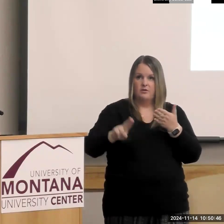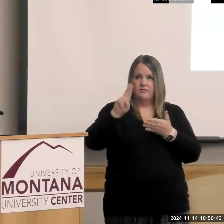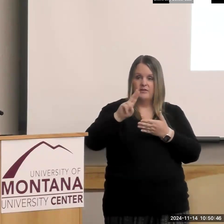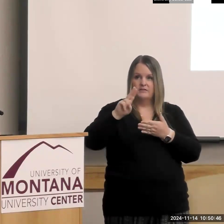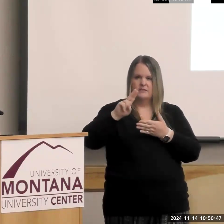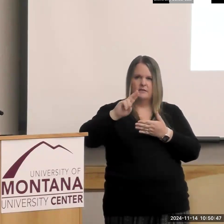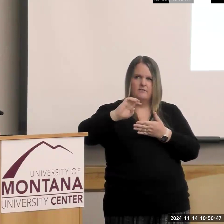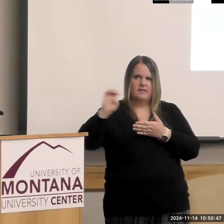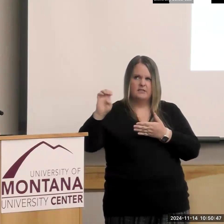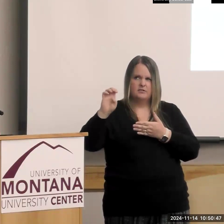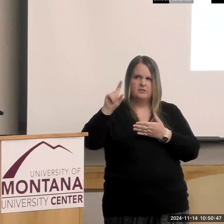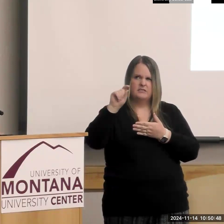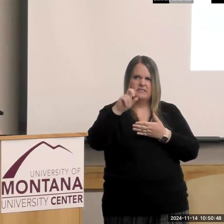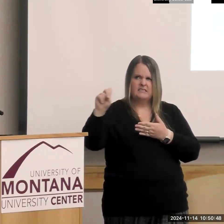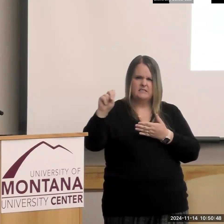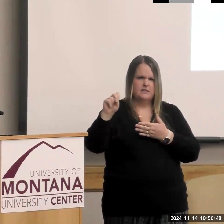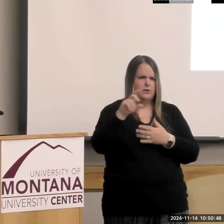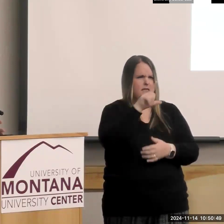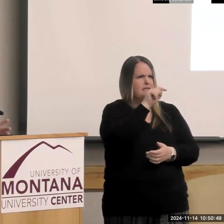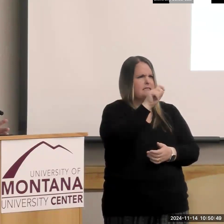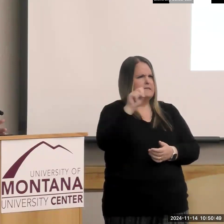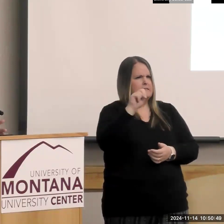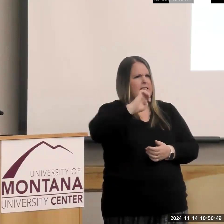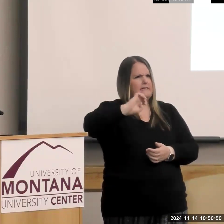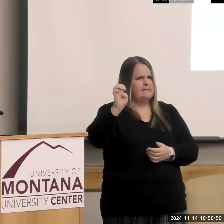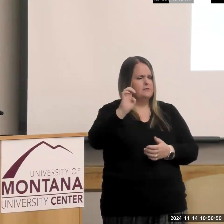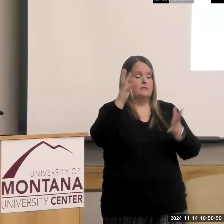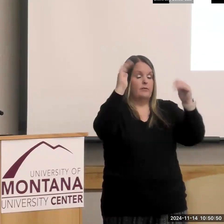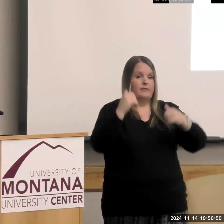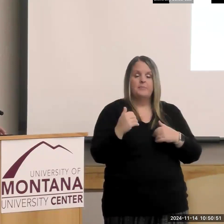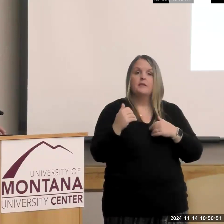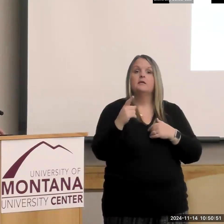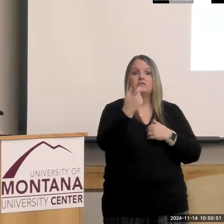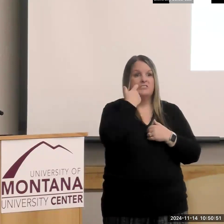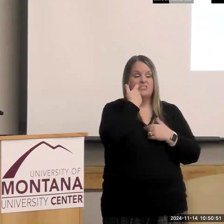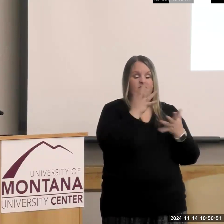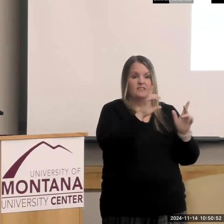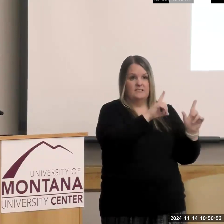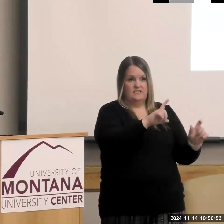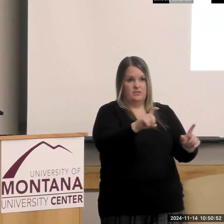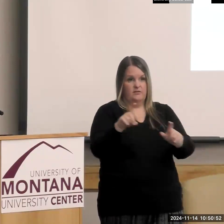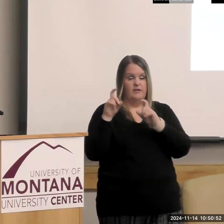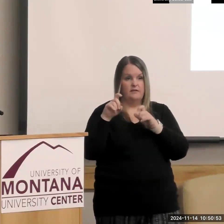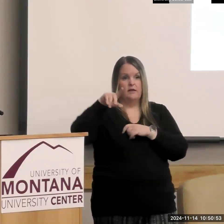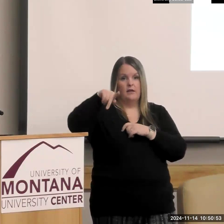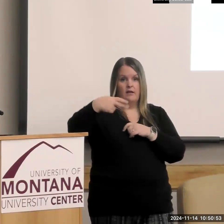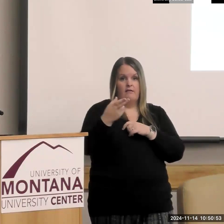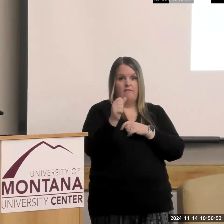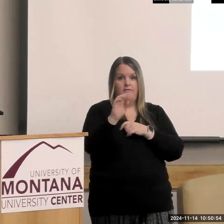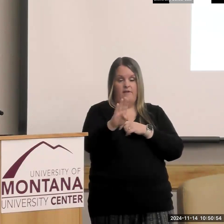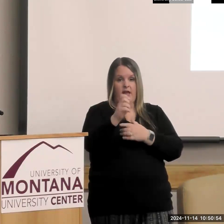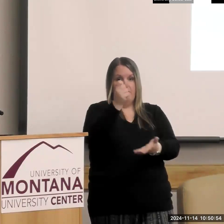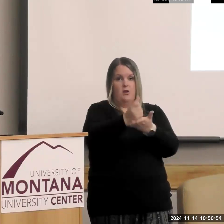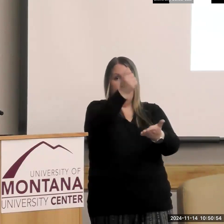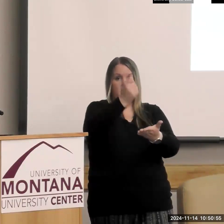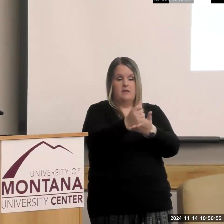University, something like that, who had just done a survey on now these are of FAB accredited health departments,